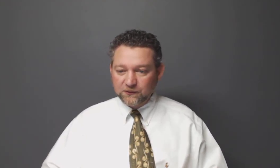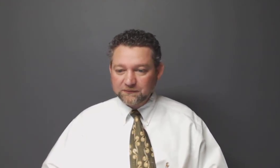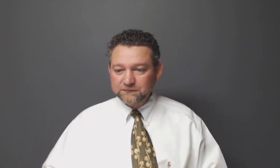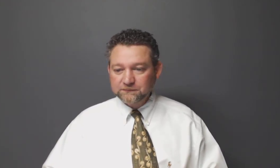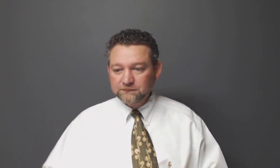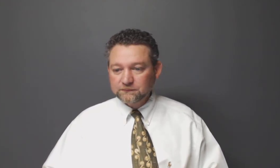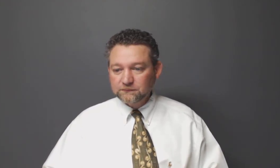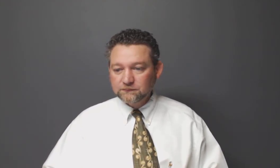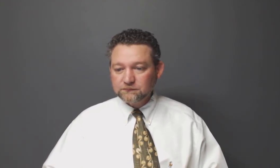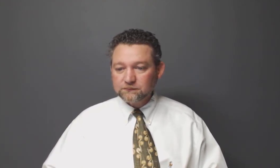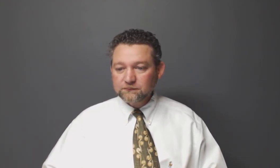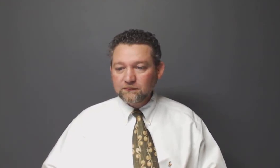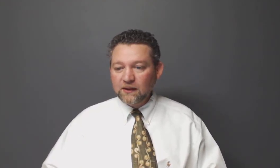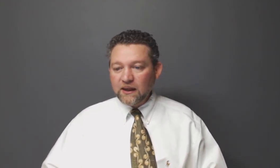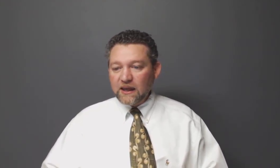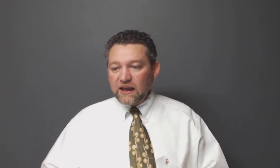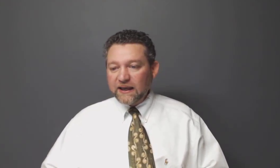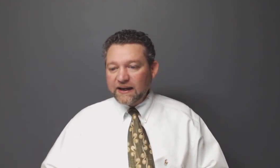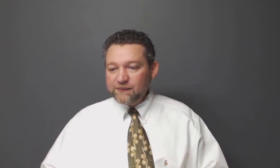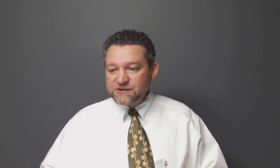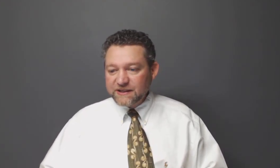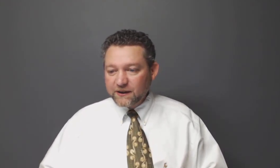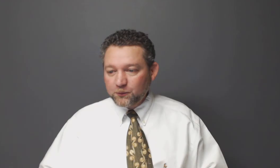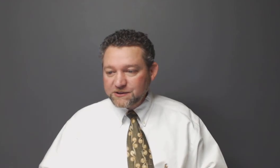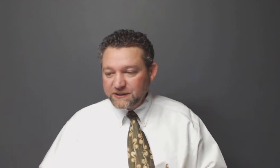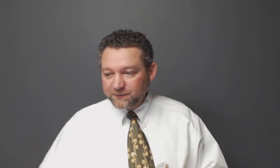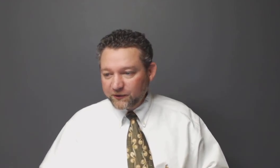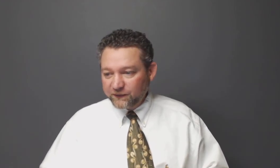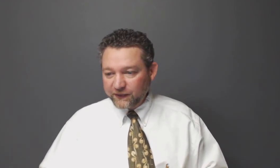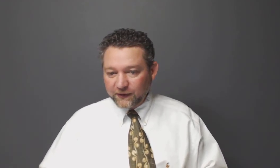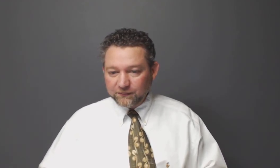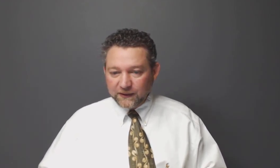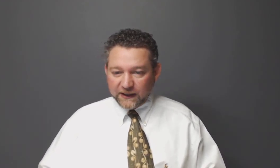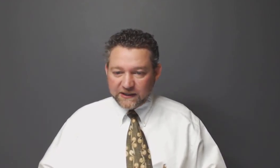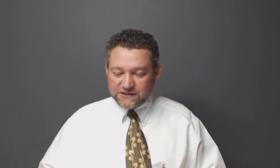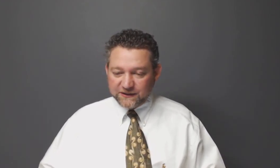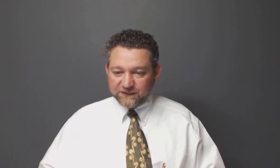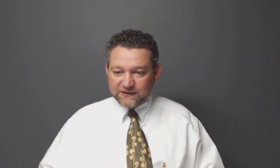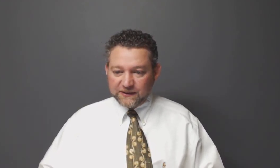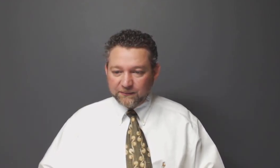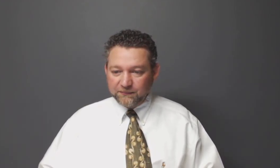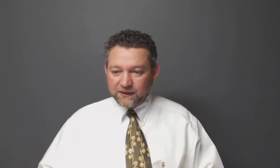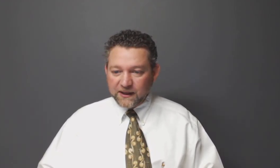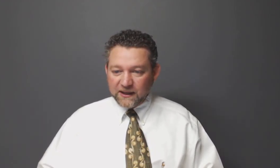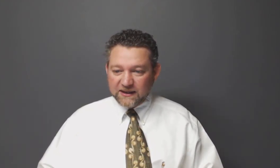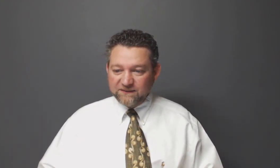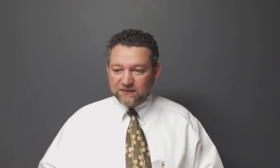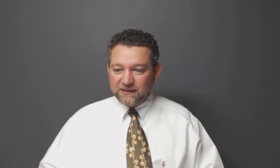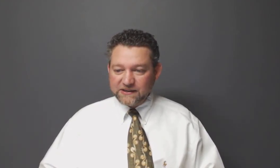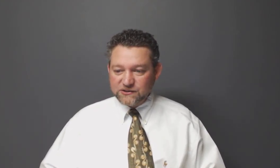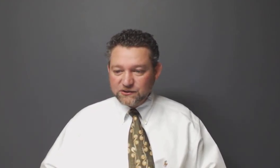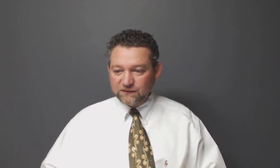Ezekiel 34:23-24. "And I will set up one shepherd over them, and he shall feed them. even my